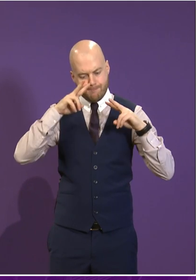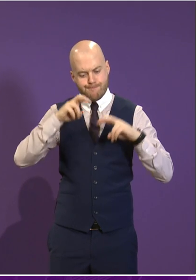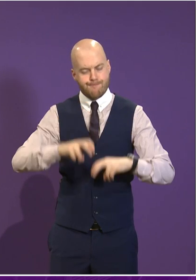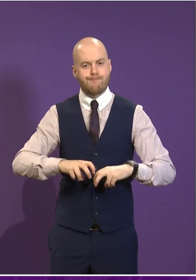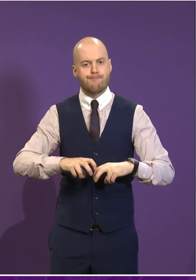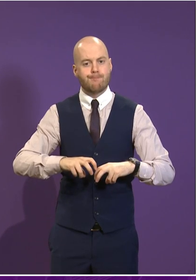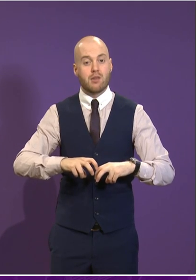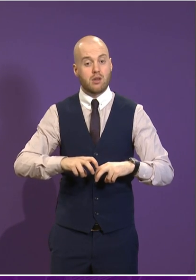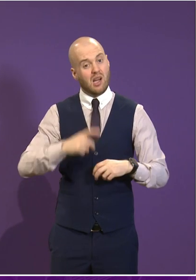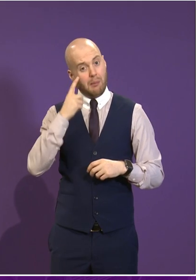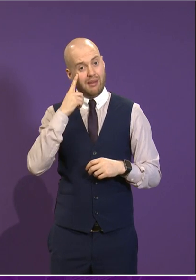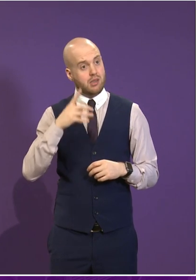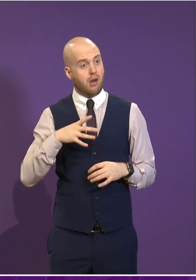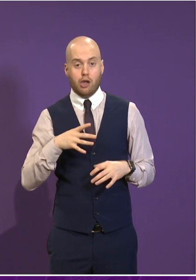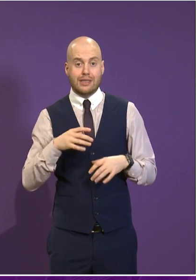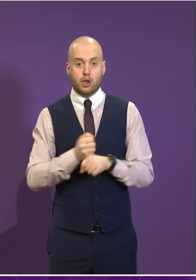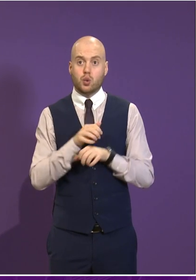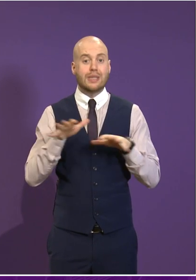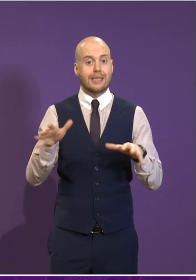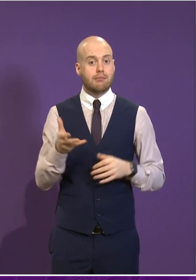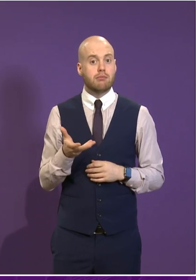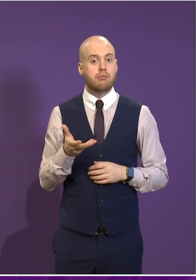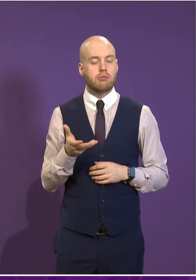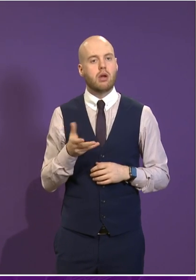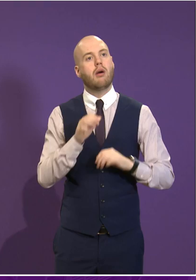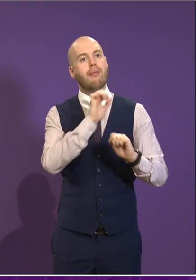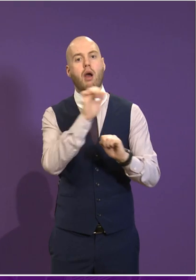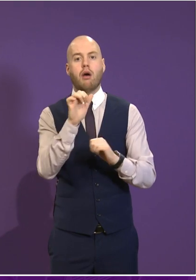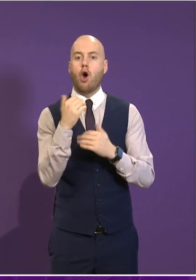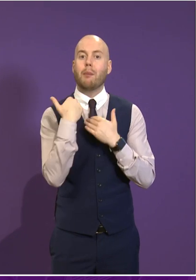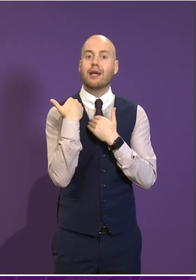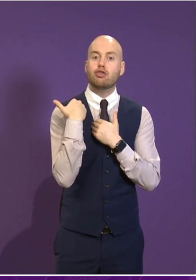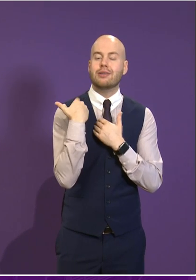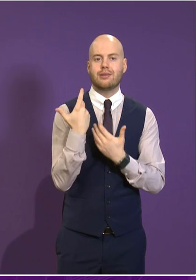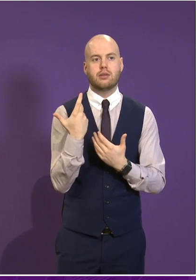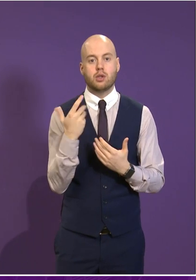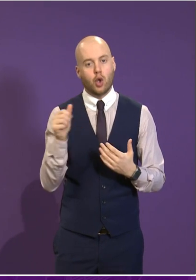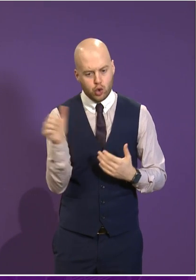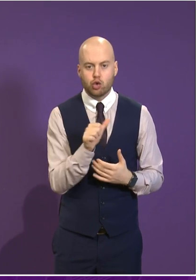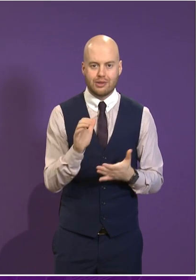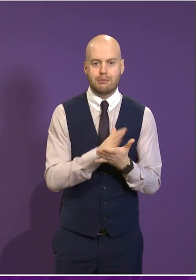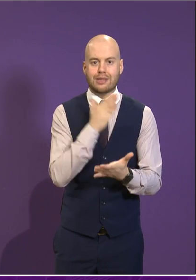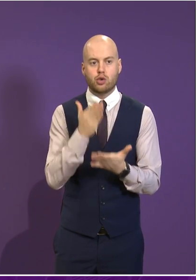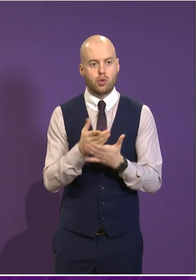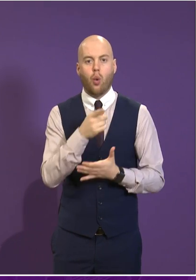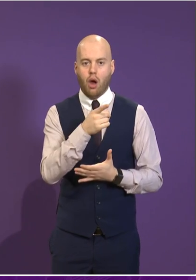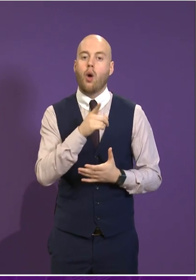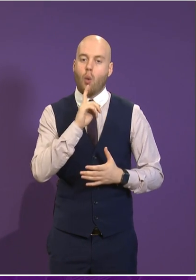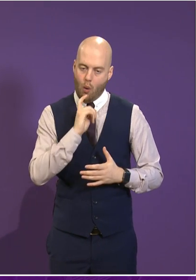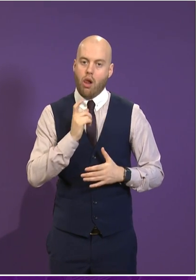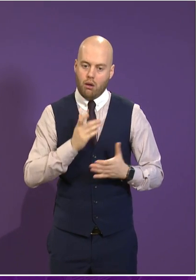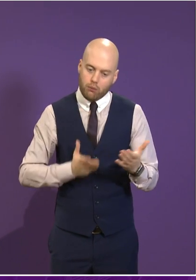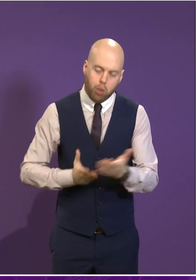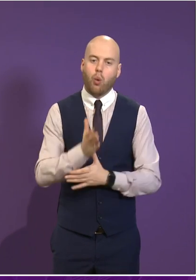that, and the statutory obligations that they have should ensure that very much happens,